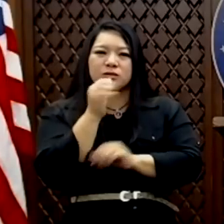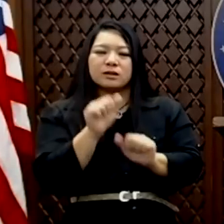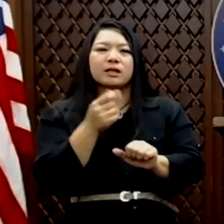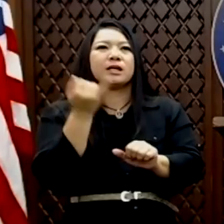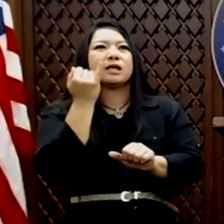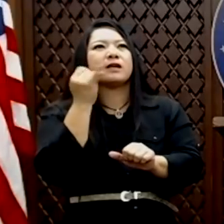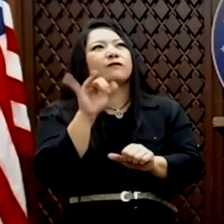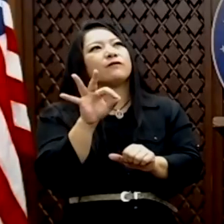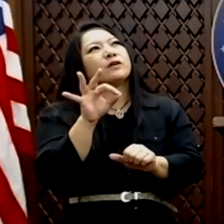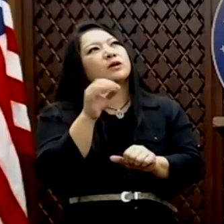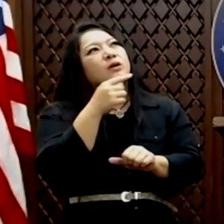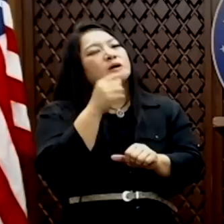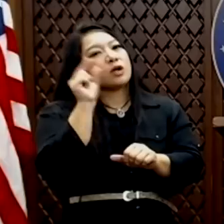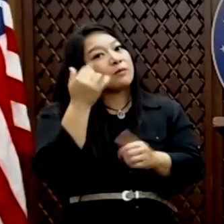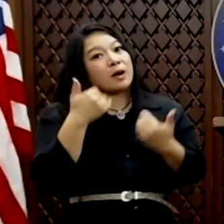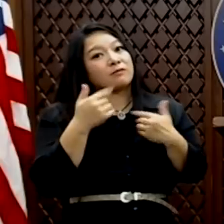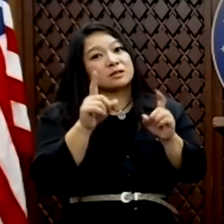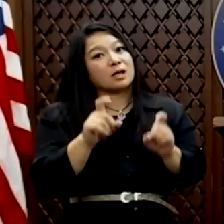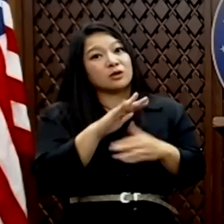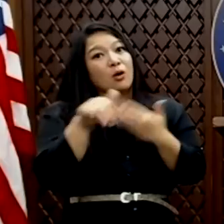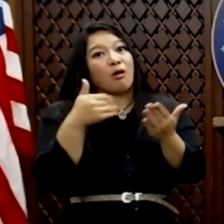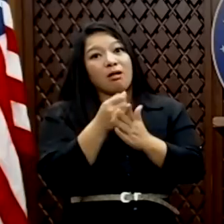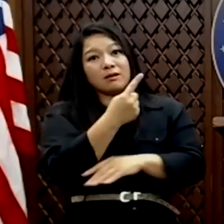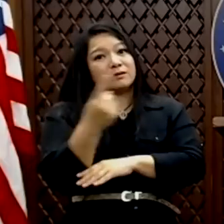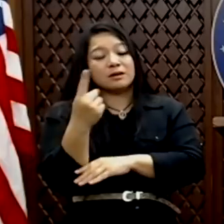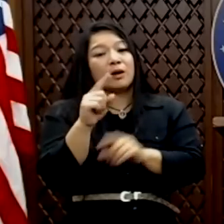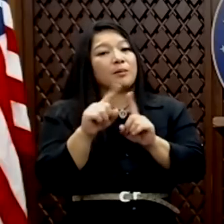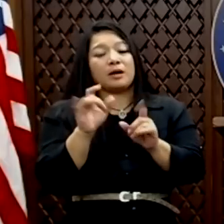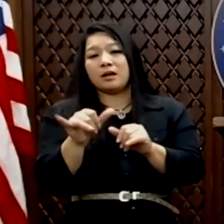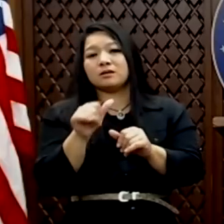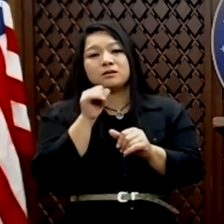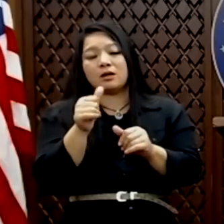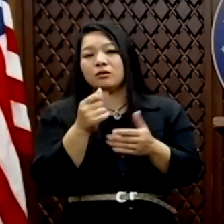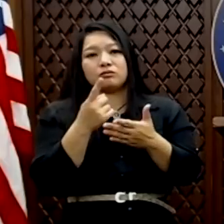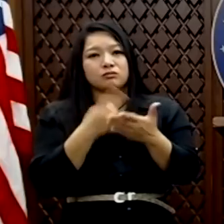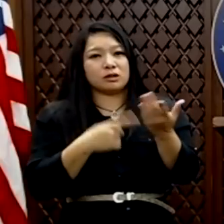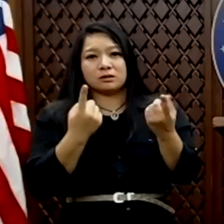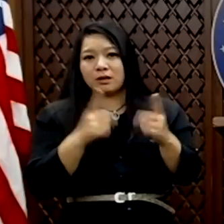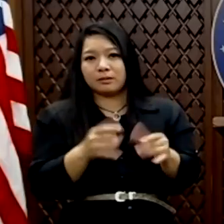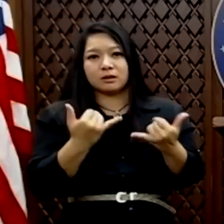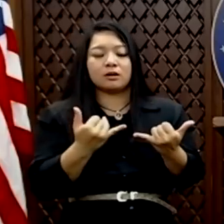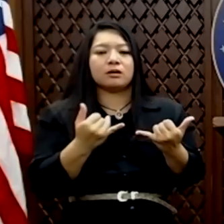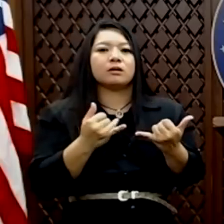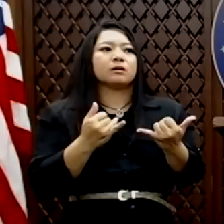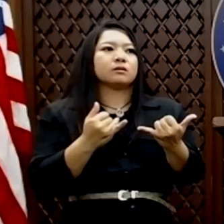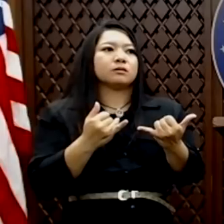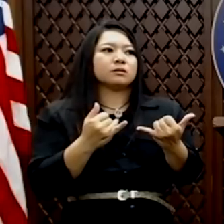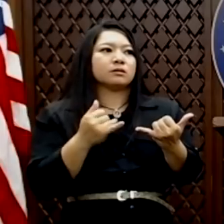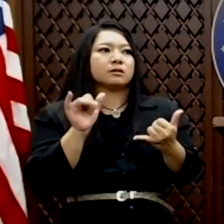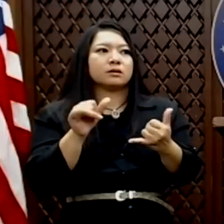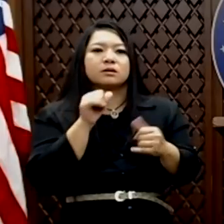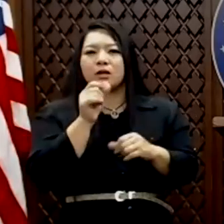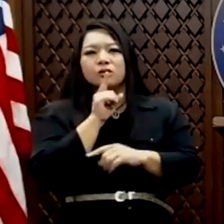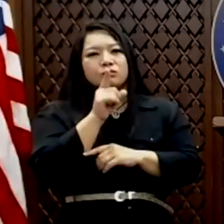If I had it my way, I would love to test everyone, but that's not the case, and that's not